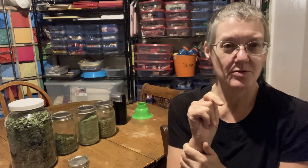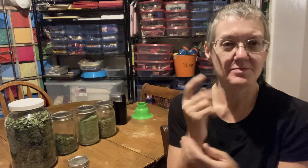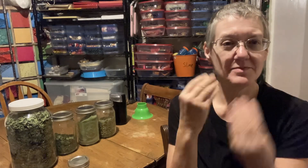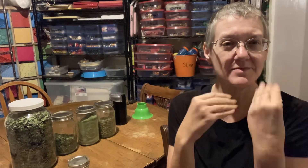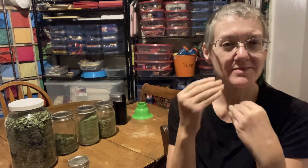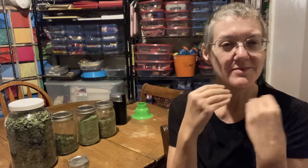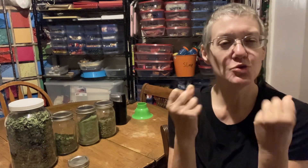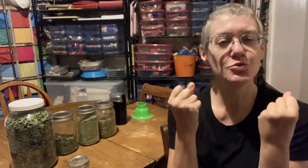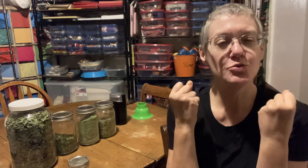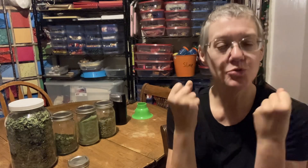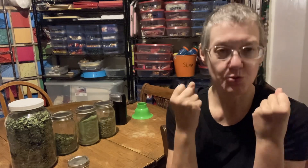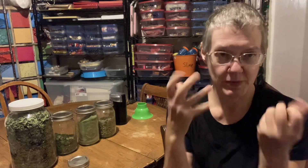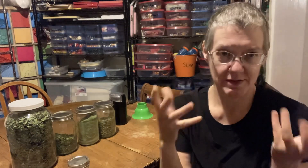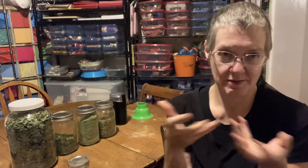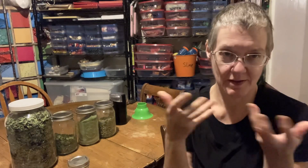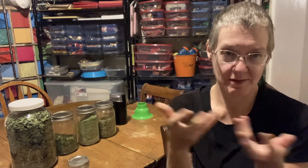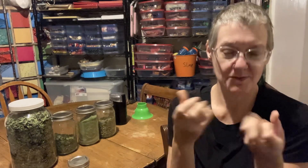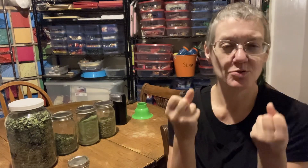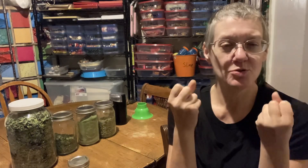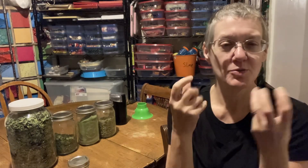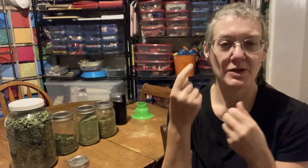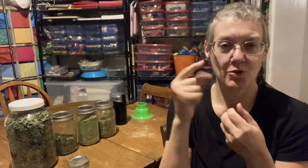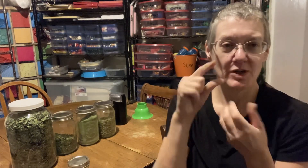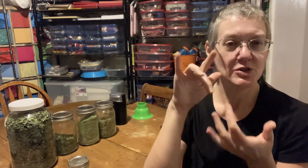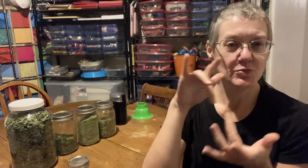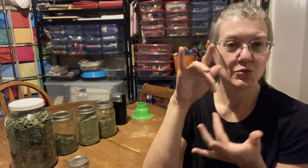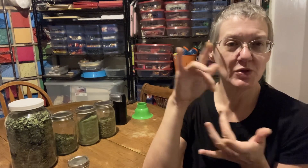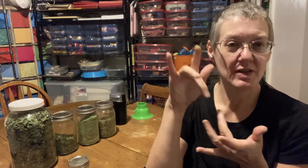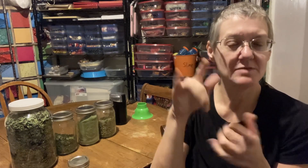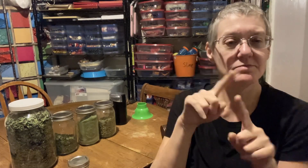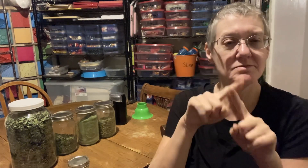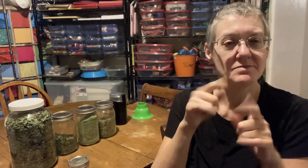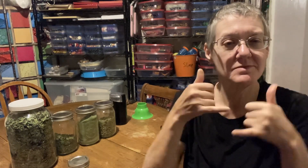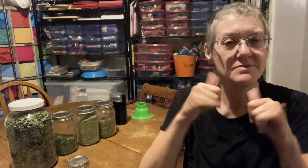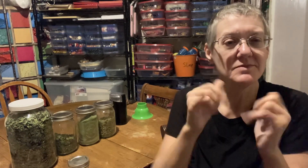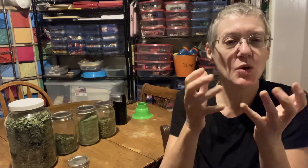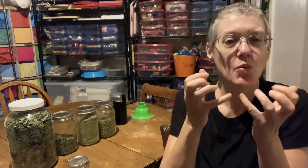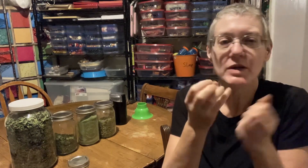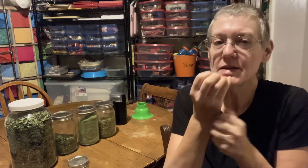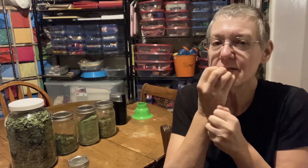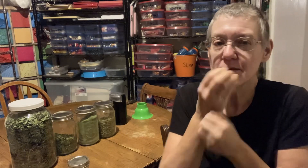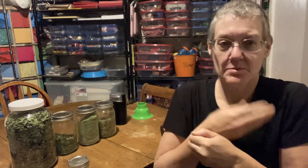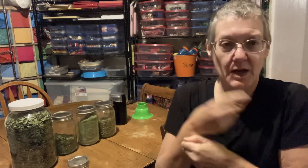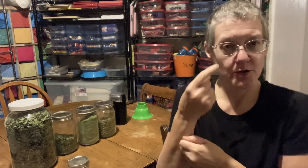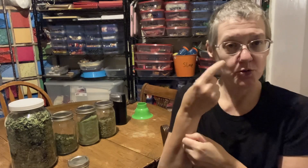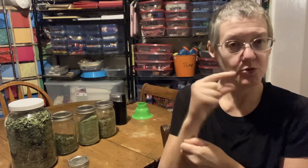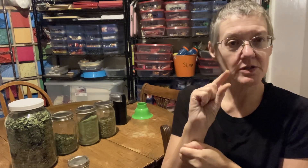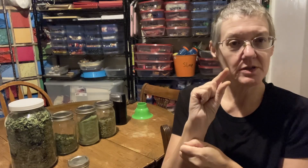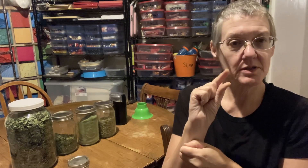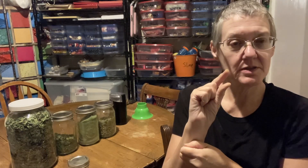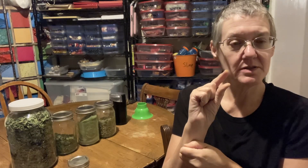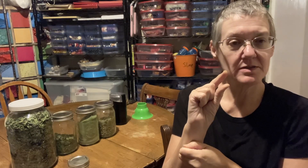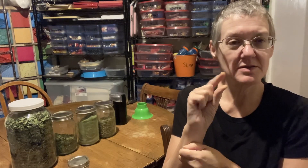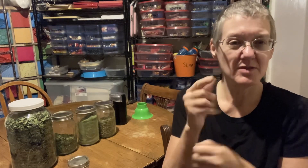out. I just ate too many salads and too many green smoothies, but I still wanted the benefit of eating my